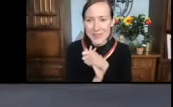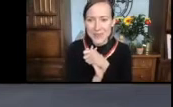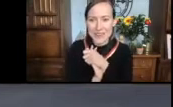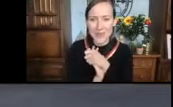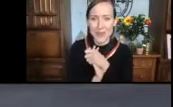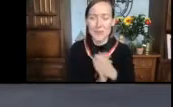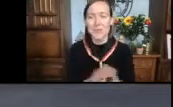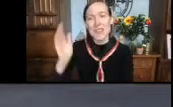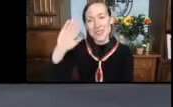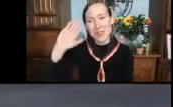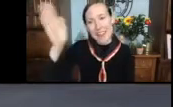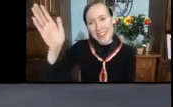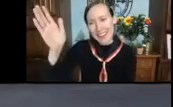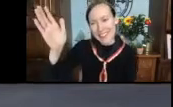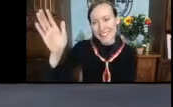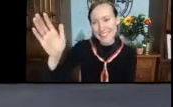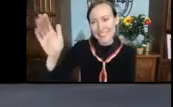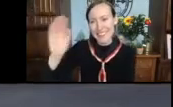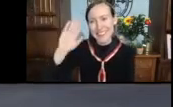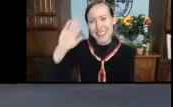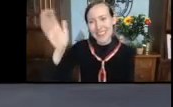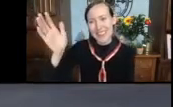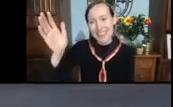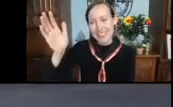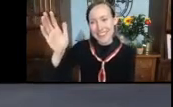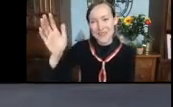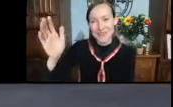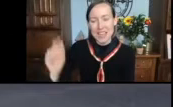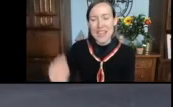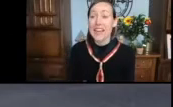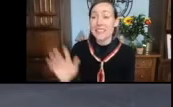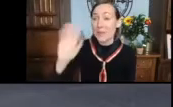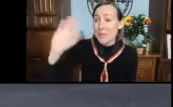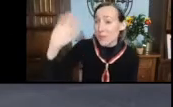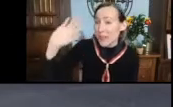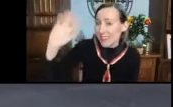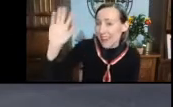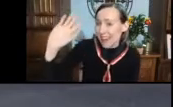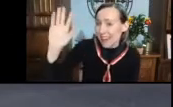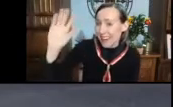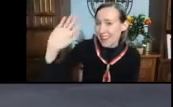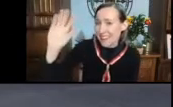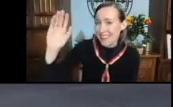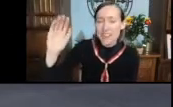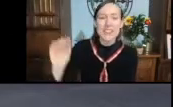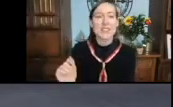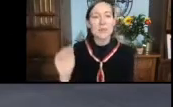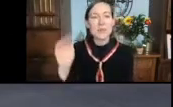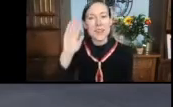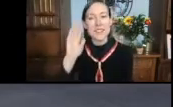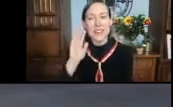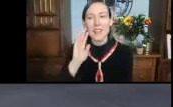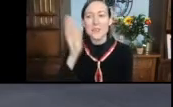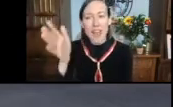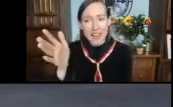to one another. So, hi. Hi. And some people might say hi. Some people